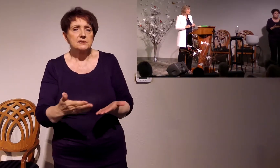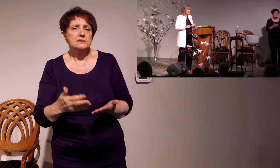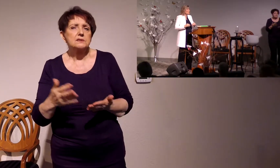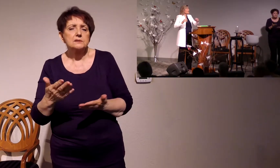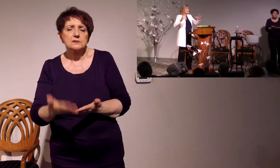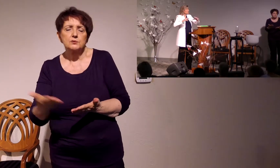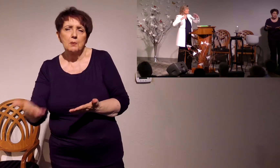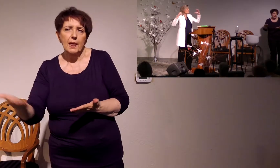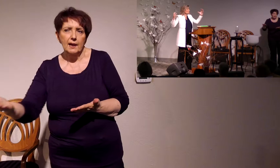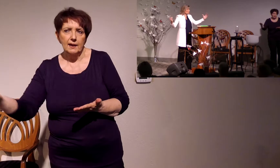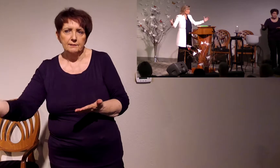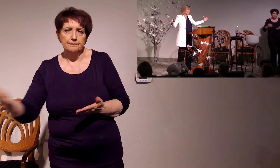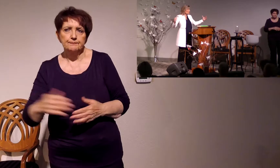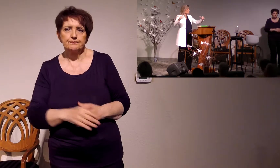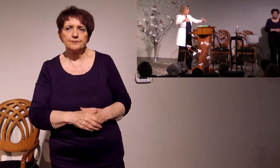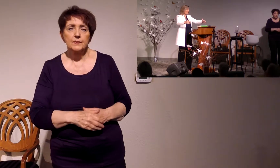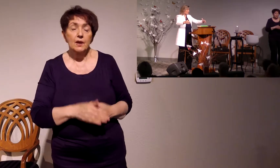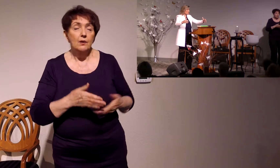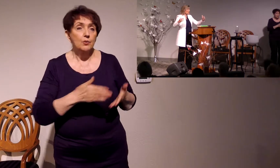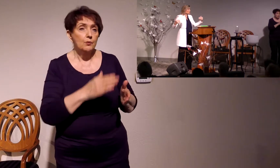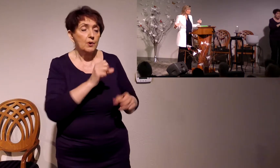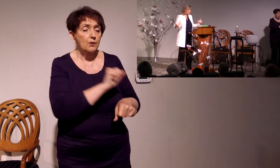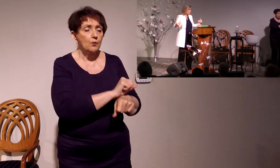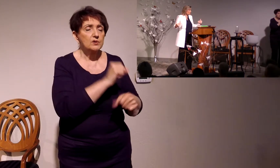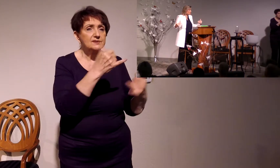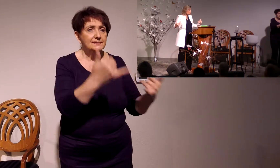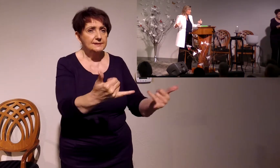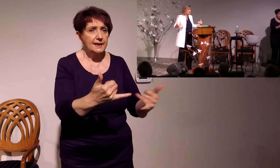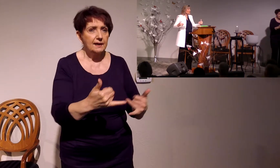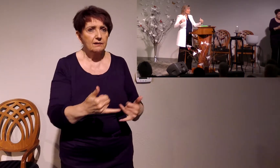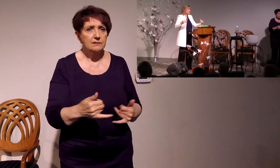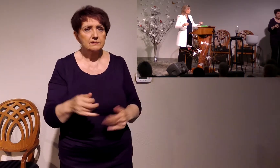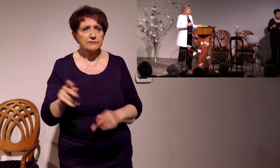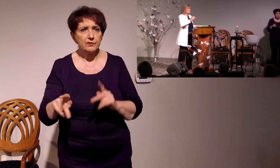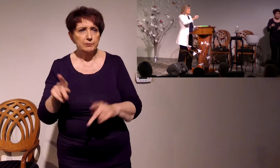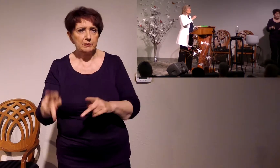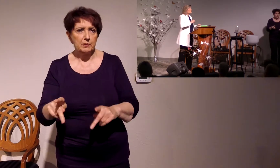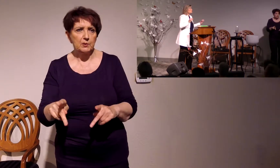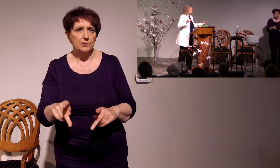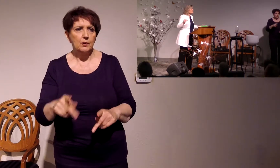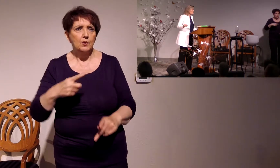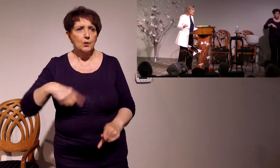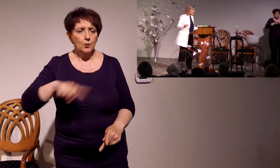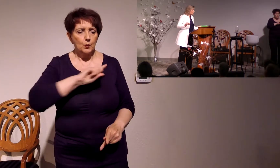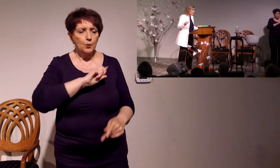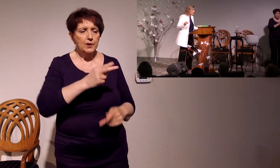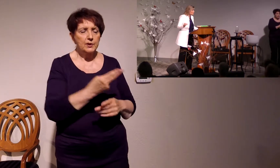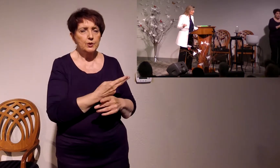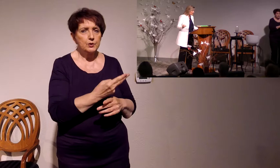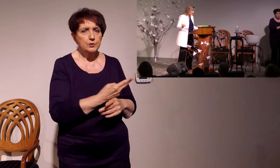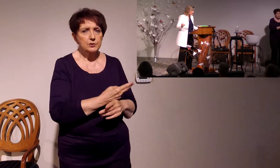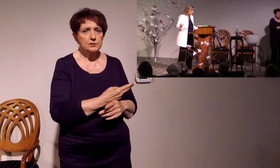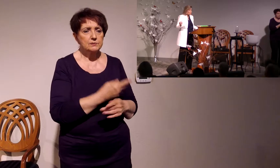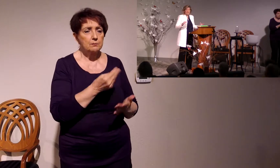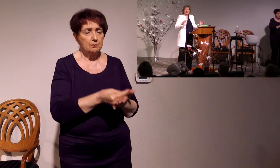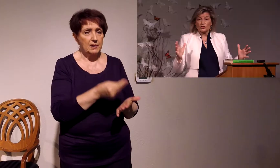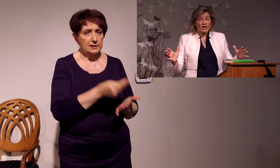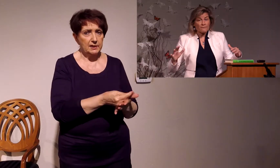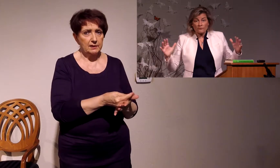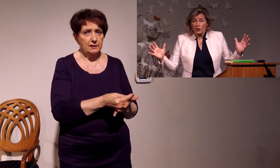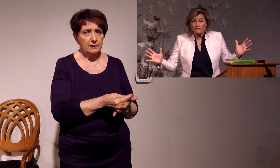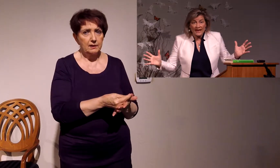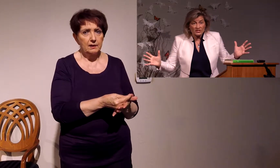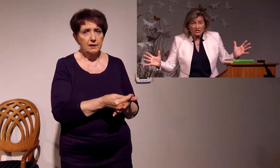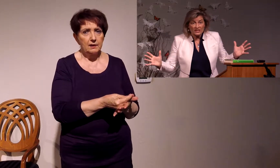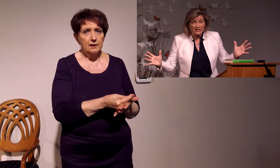right now in this universe for us as humanoids is we use this thing called money in whatever